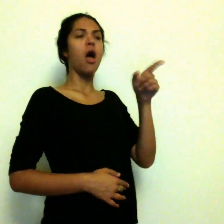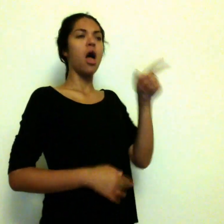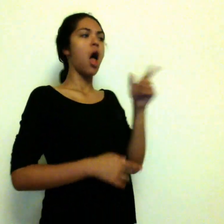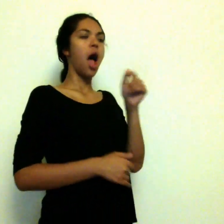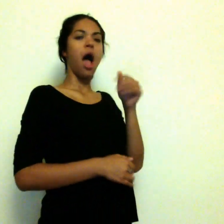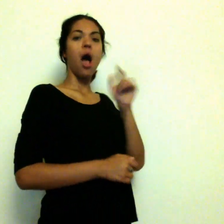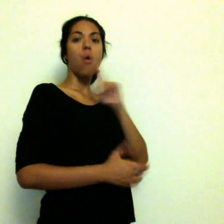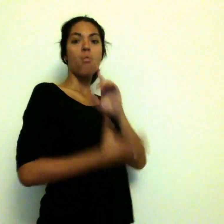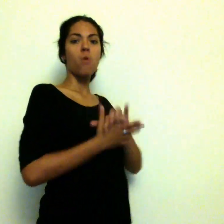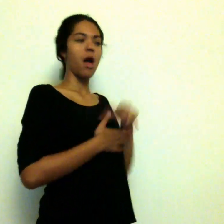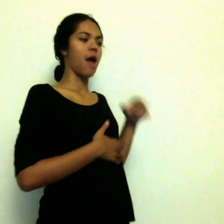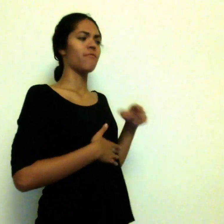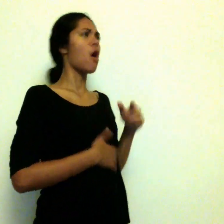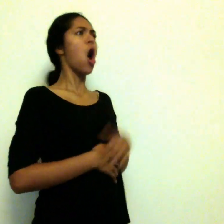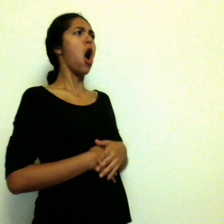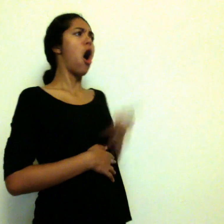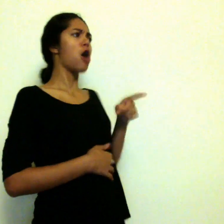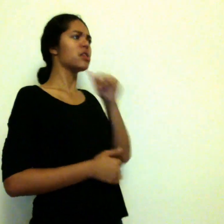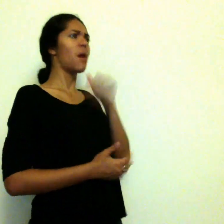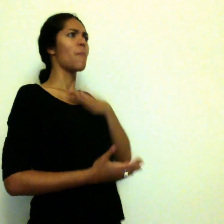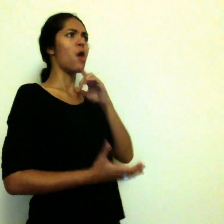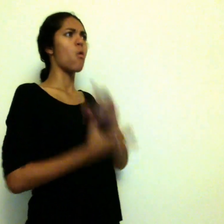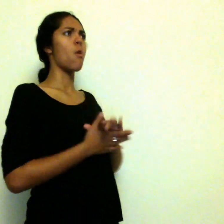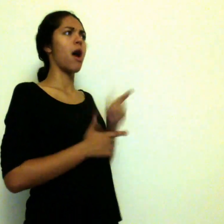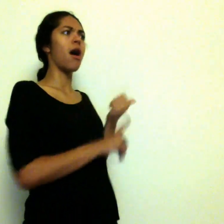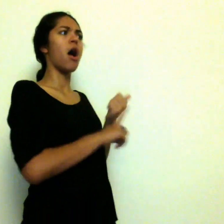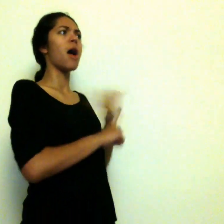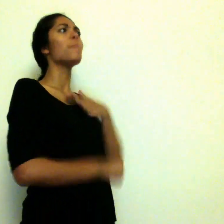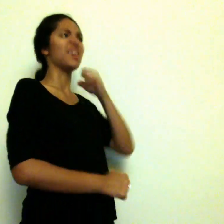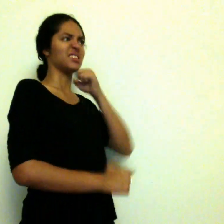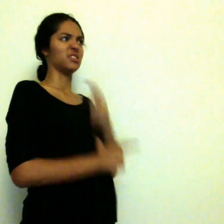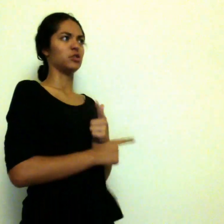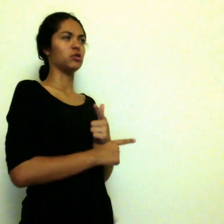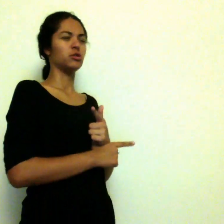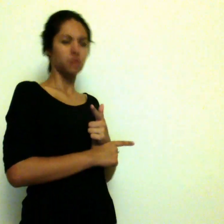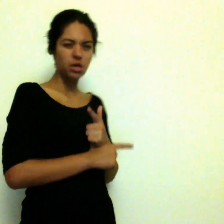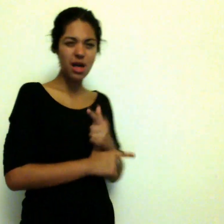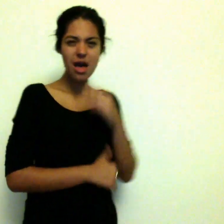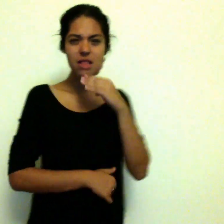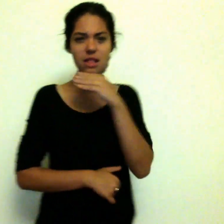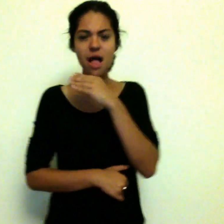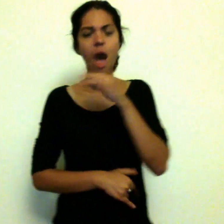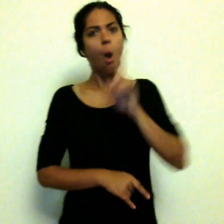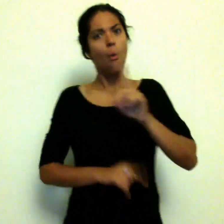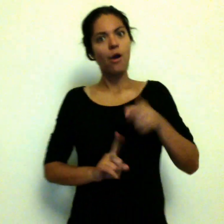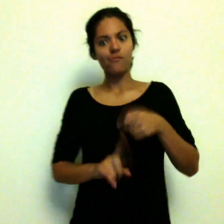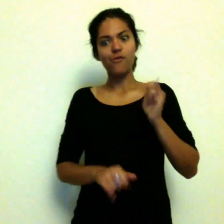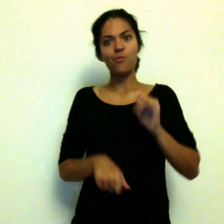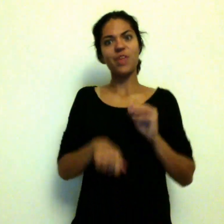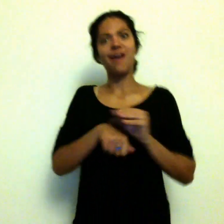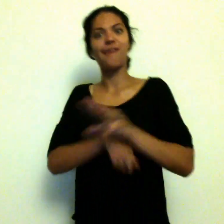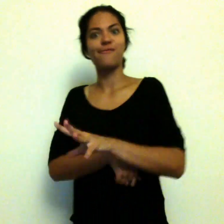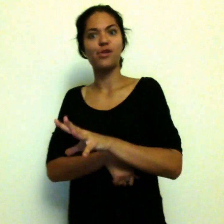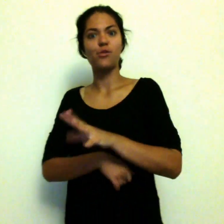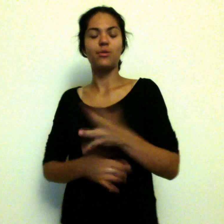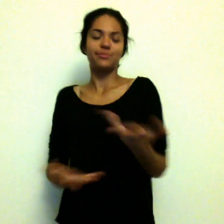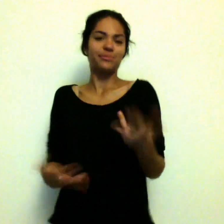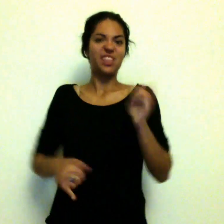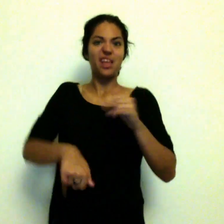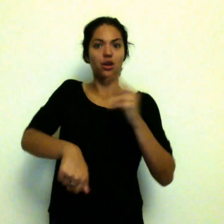his blindness will feel you and think you're Esau. I will cook the food so that he will think you have returned from the hunt. She is training him